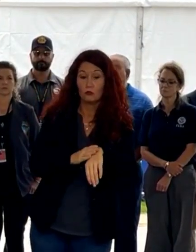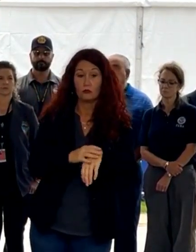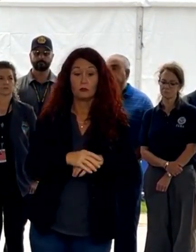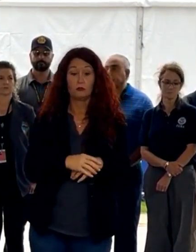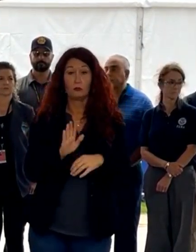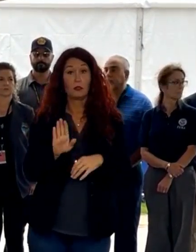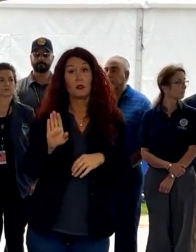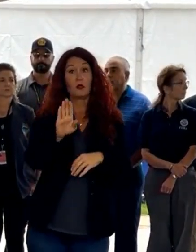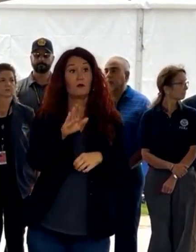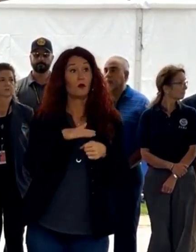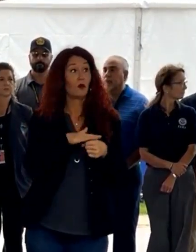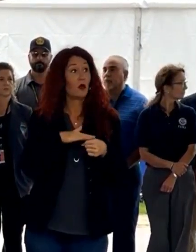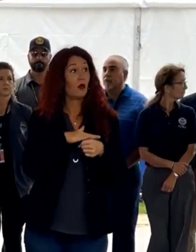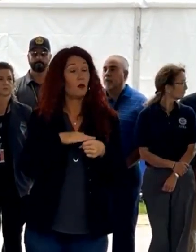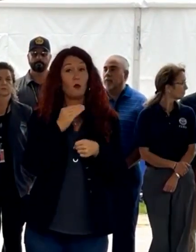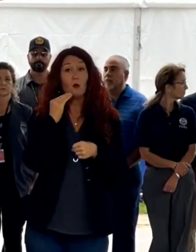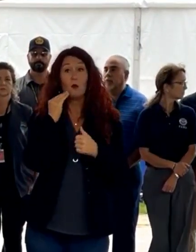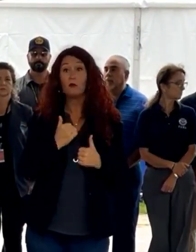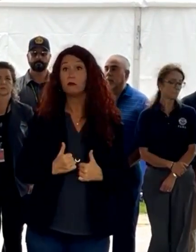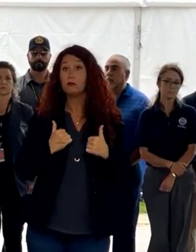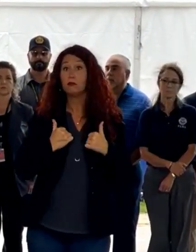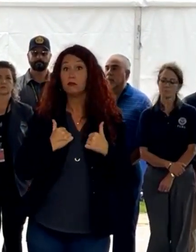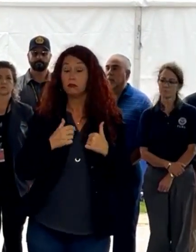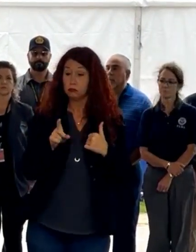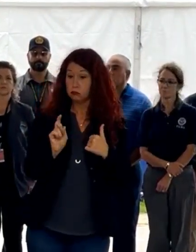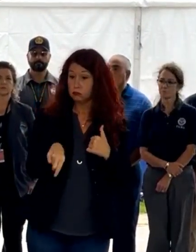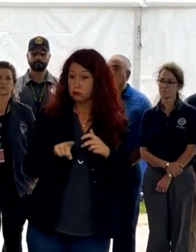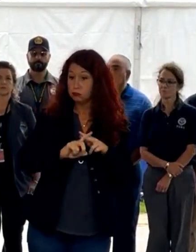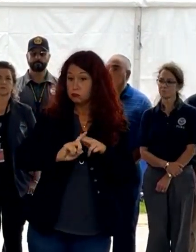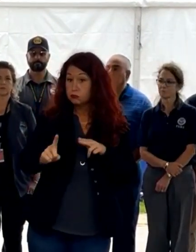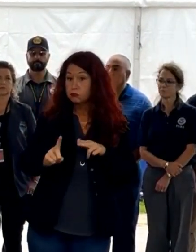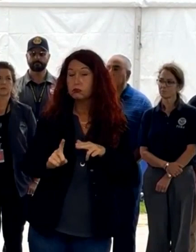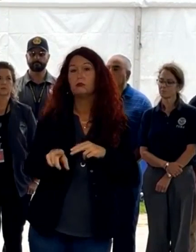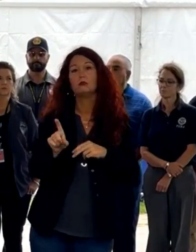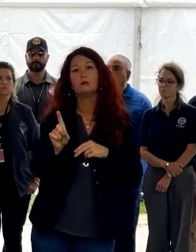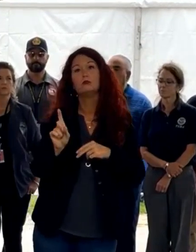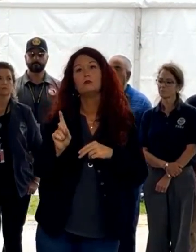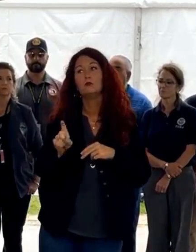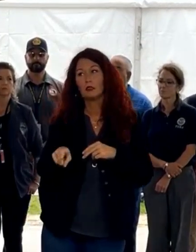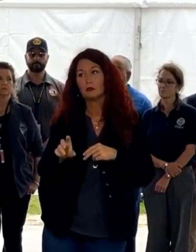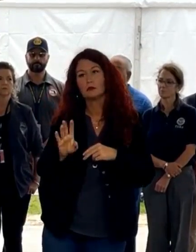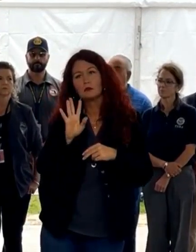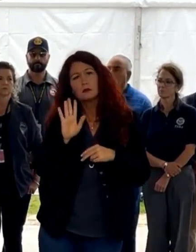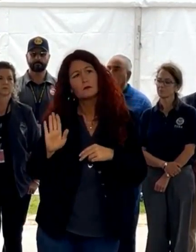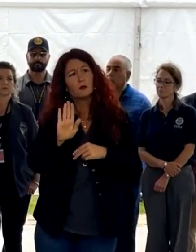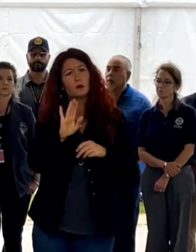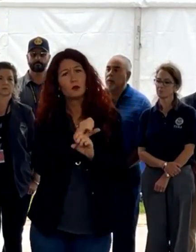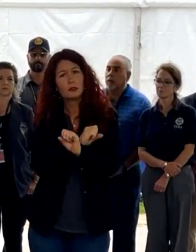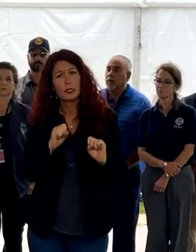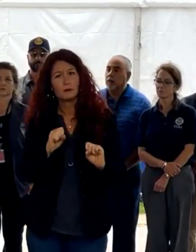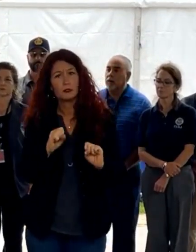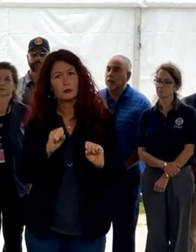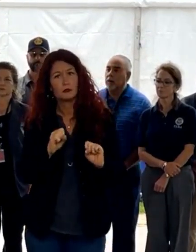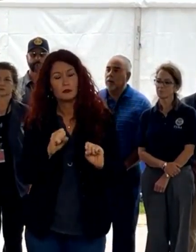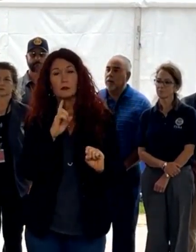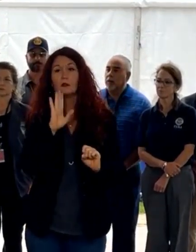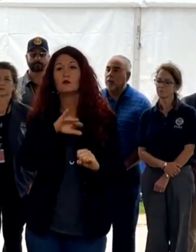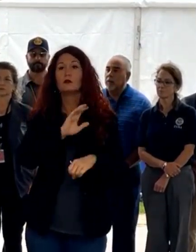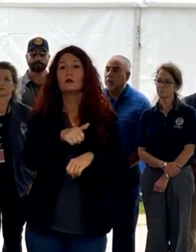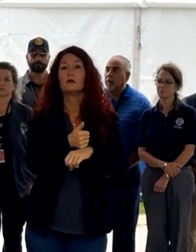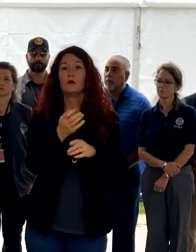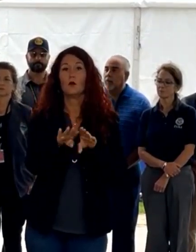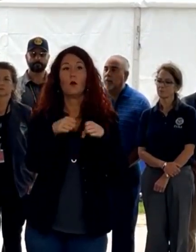to be evacuated, it is for your own safety. Counties will open shelters as needed, especially for special needs, if they